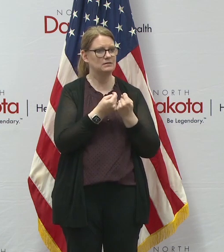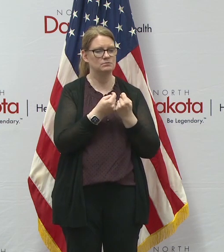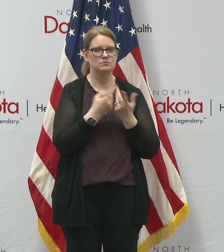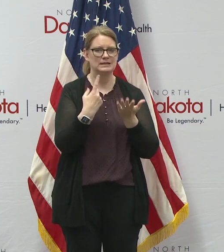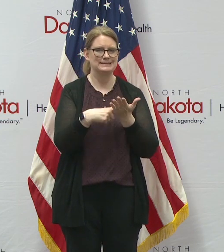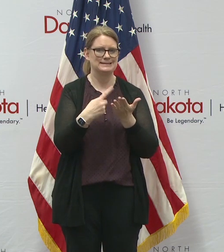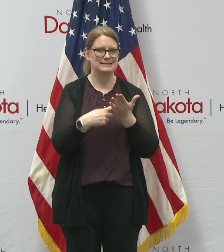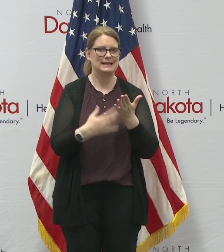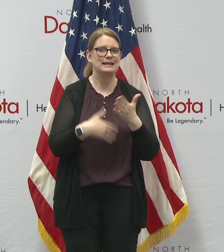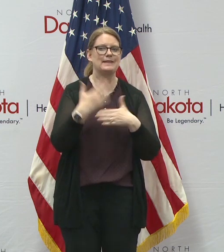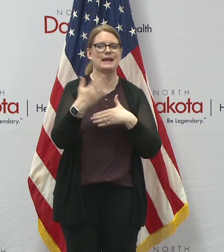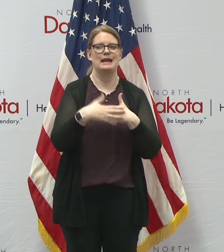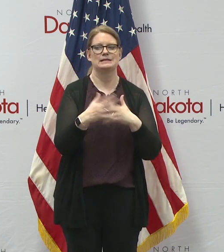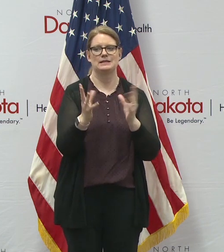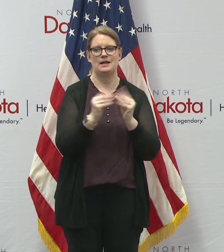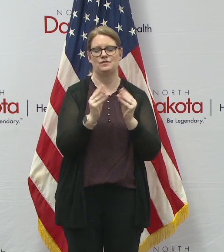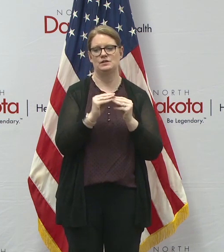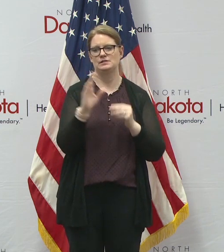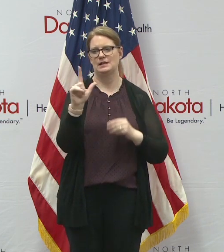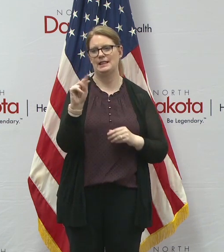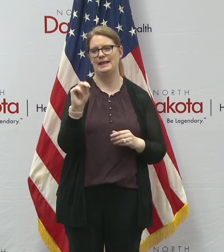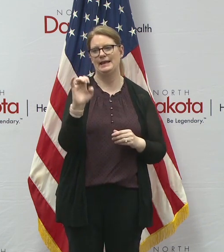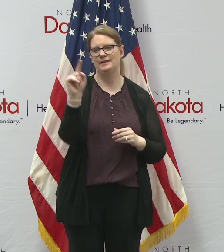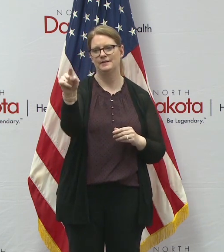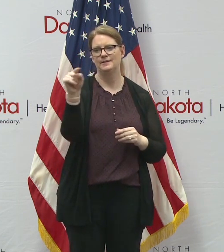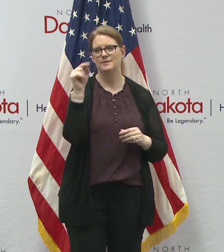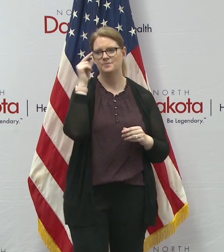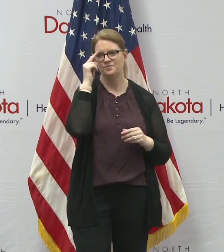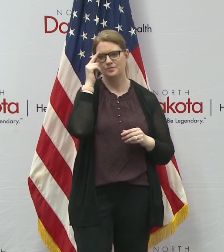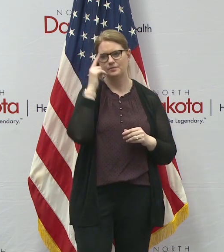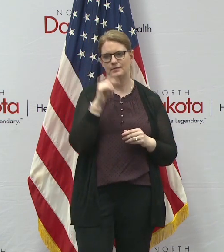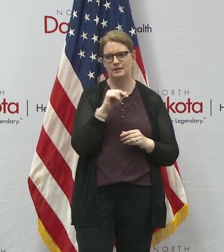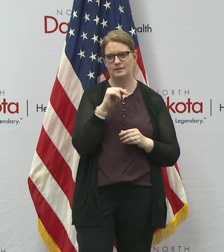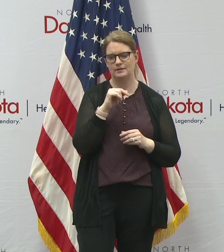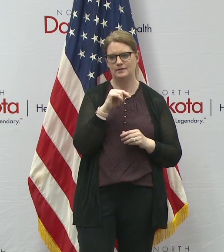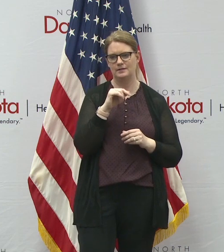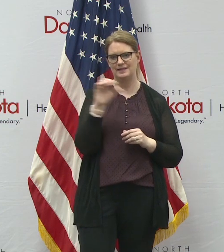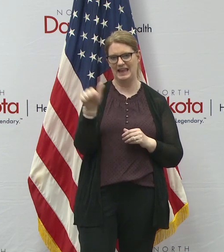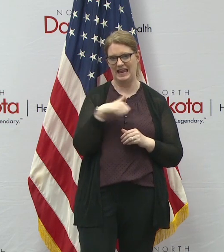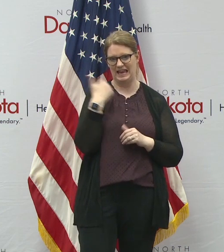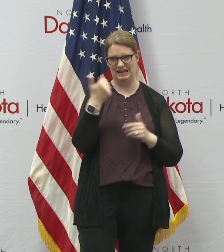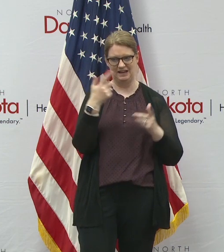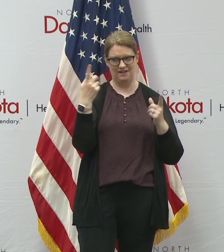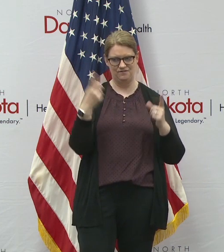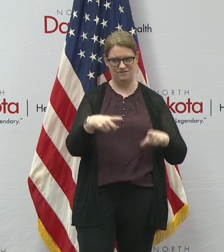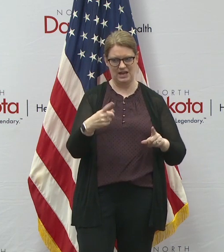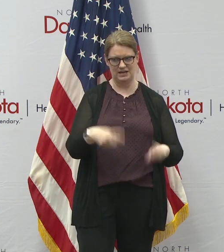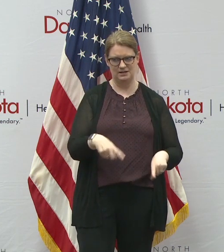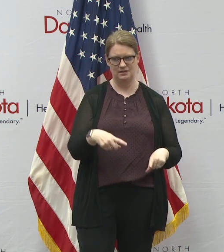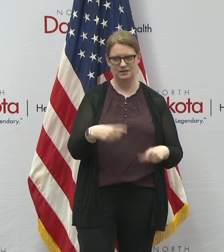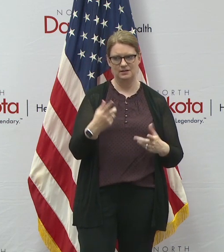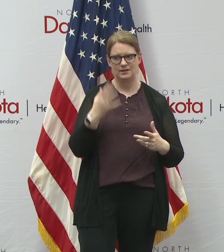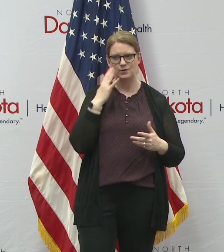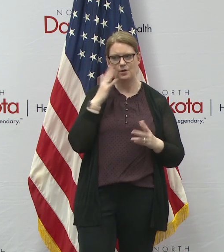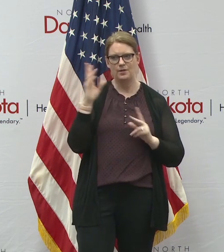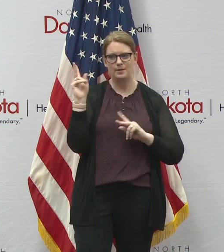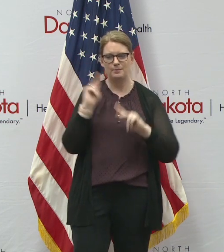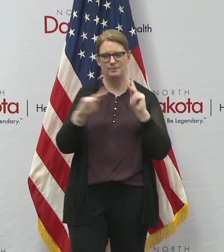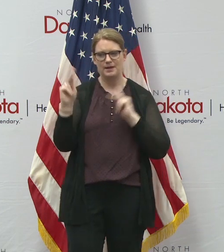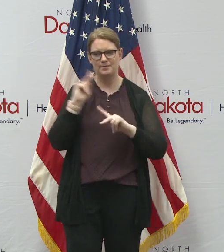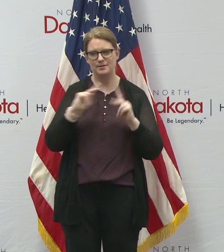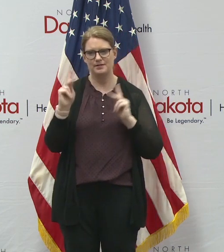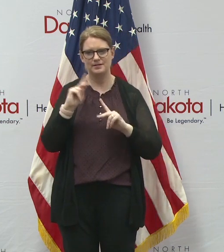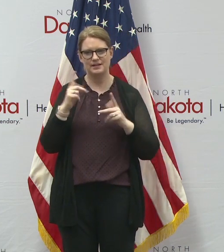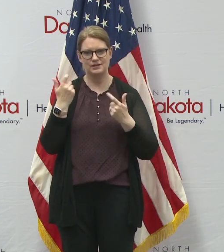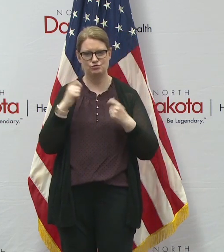conference. Lane? With any major event like this, there's always those troublemakers that try to cause